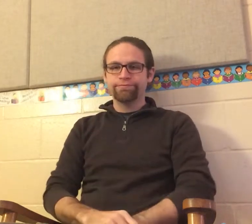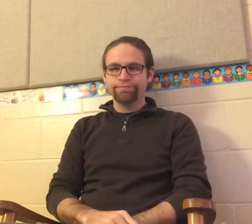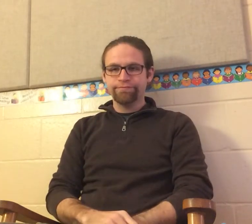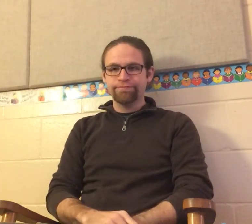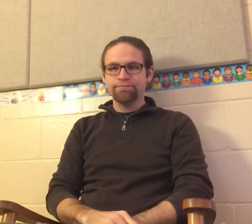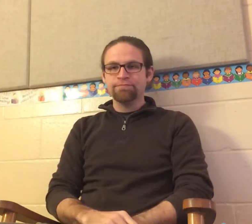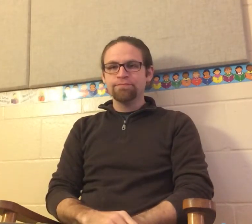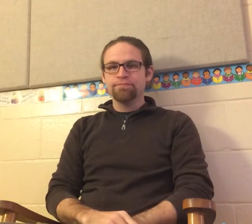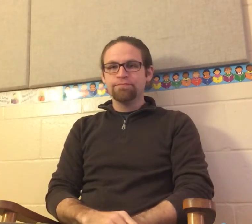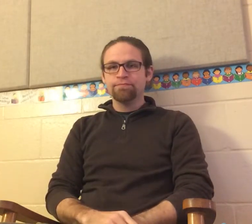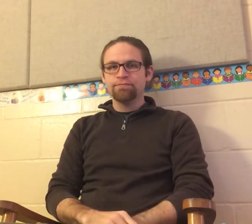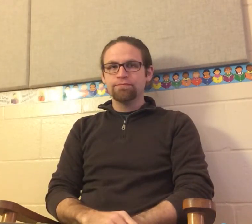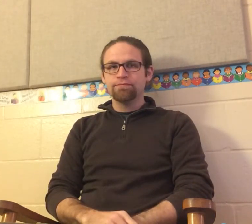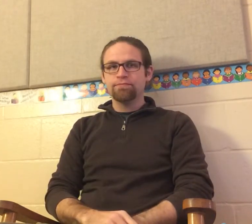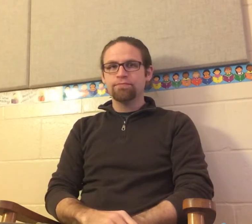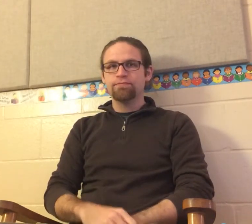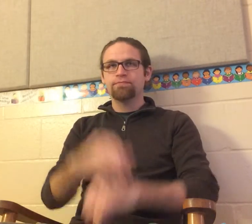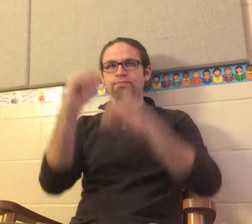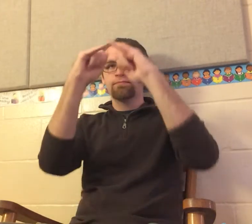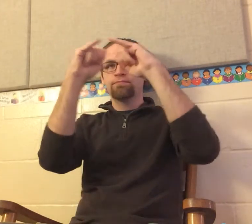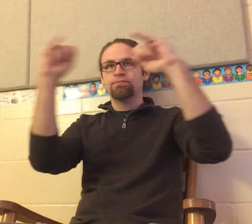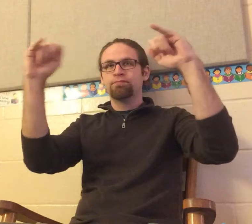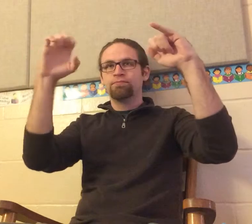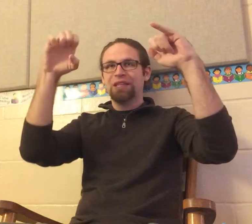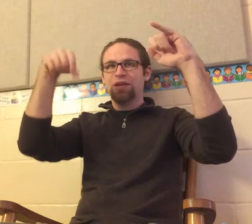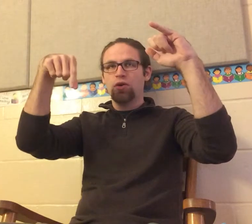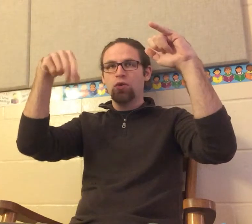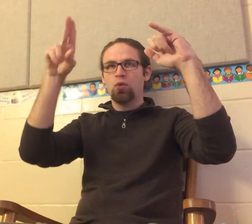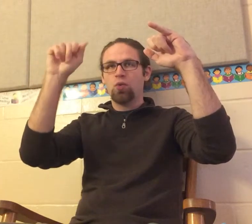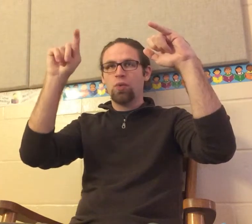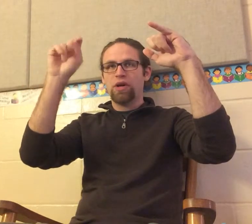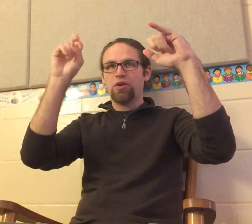The region around the equator receives the greatest amount of direct, intense sunlight.